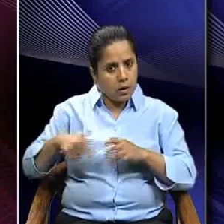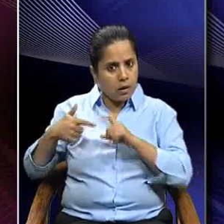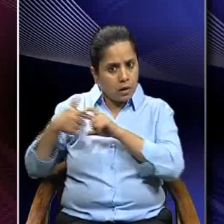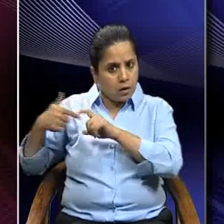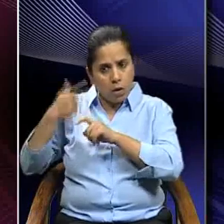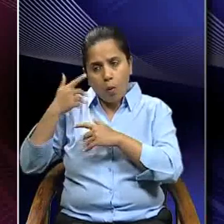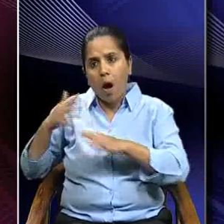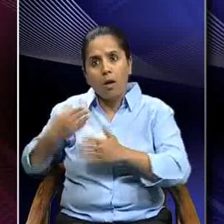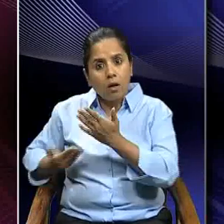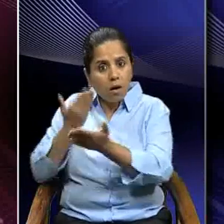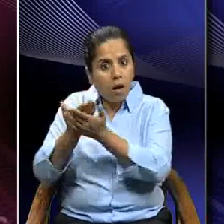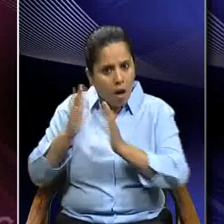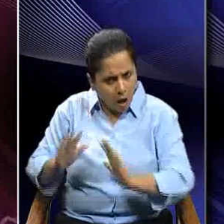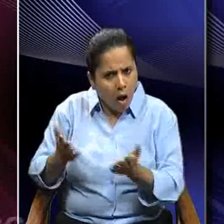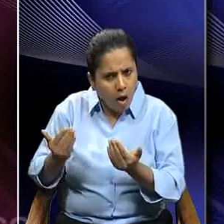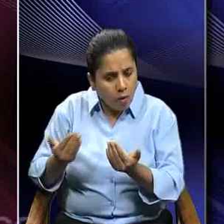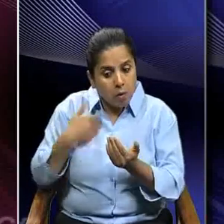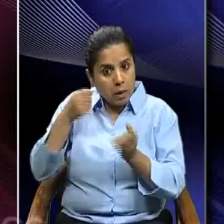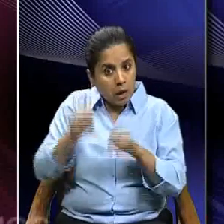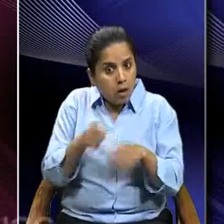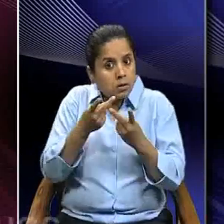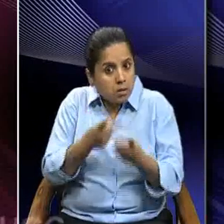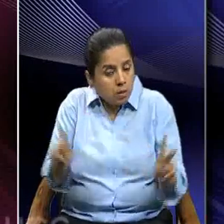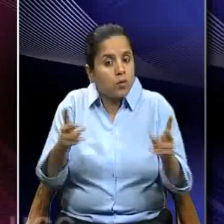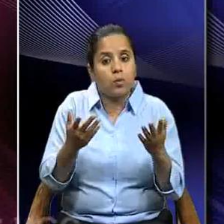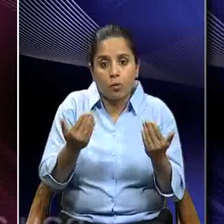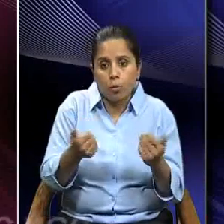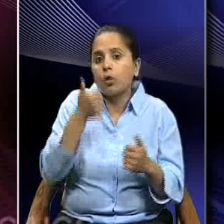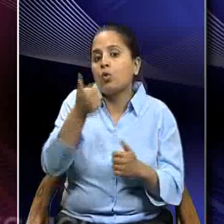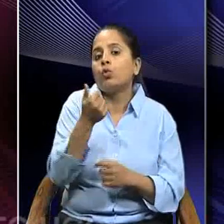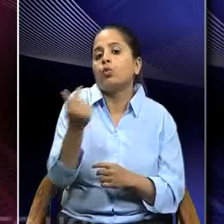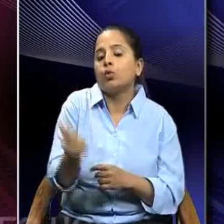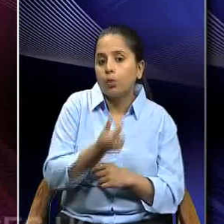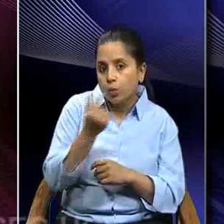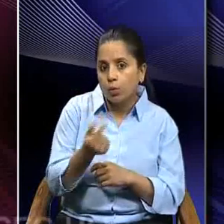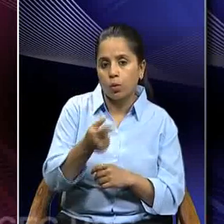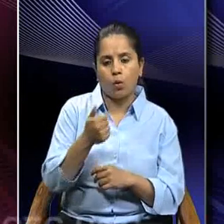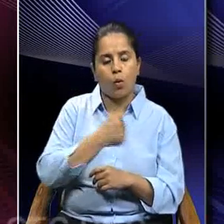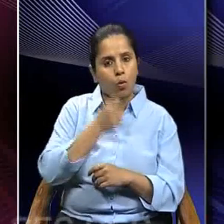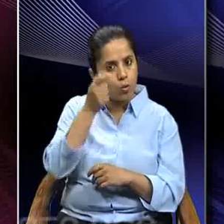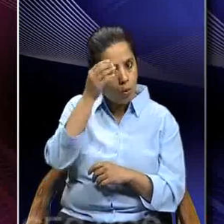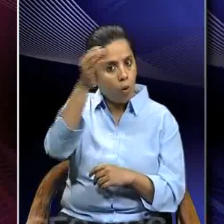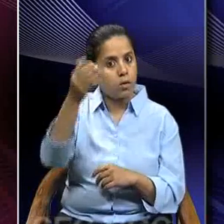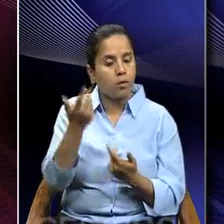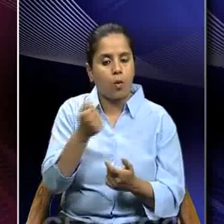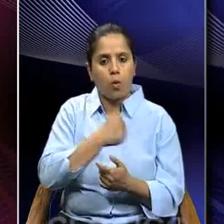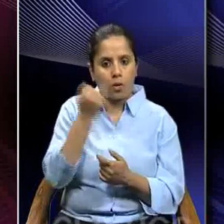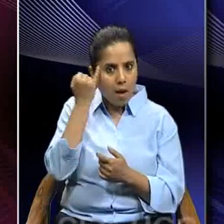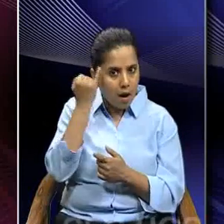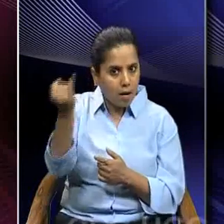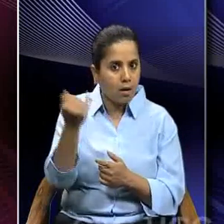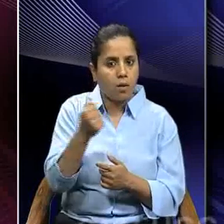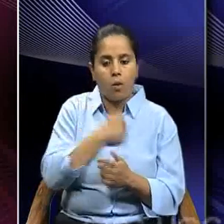offer? Can we make a difference by making good use of our concepts, our ideas,